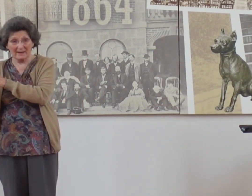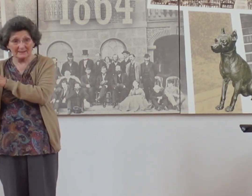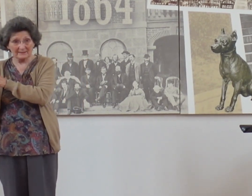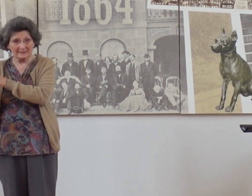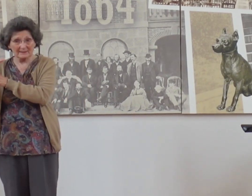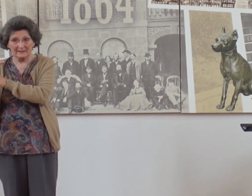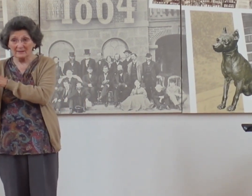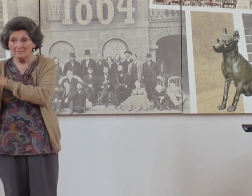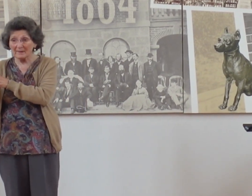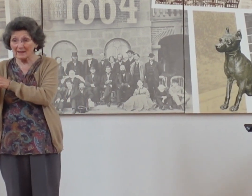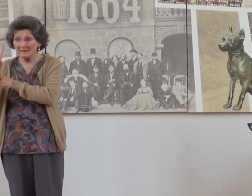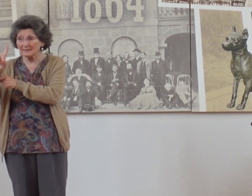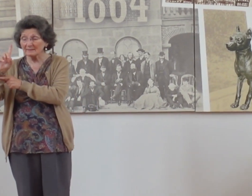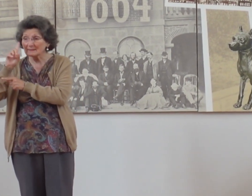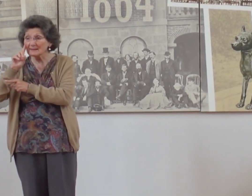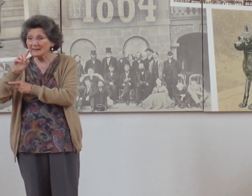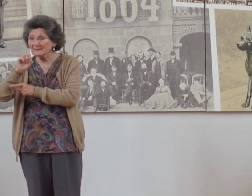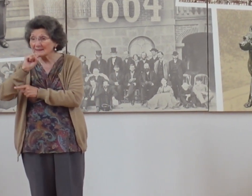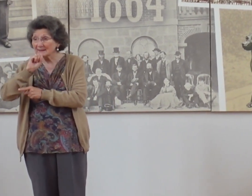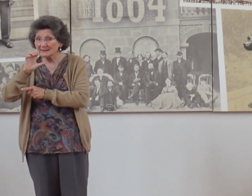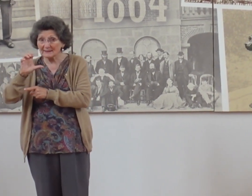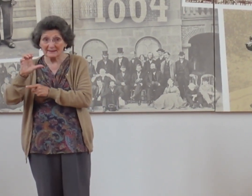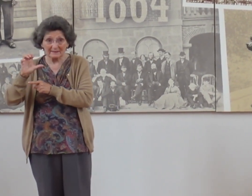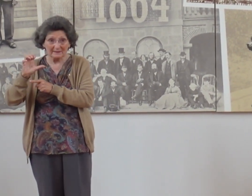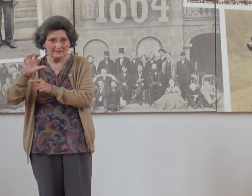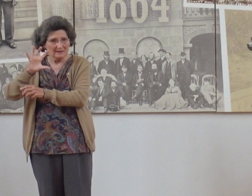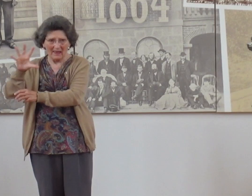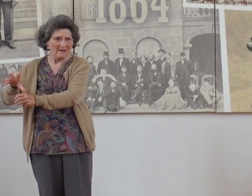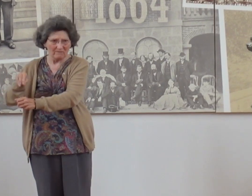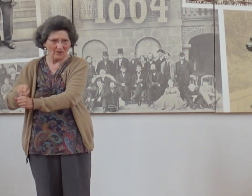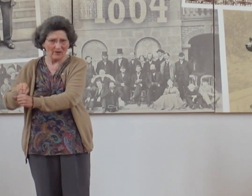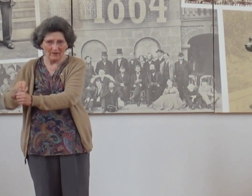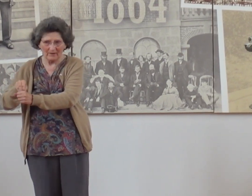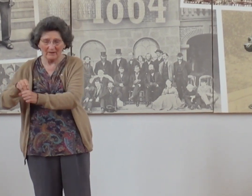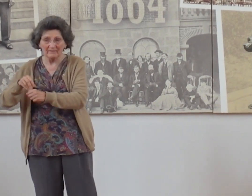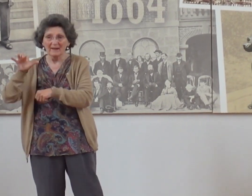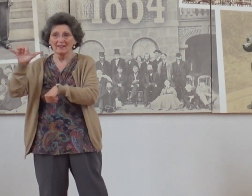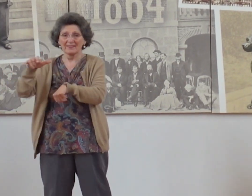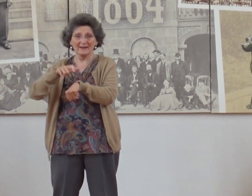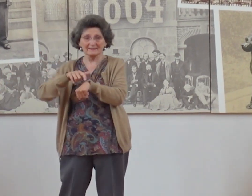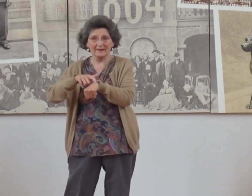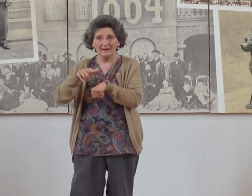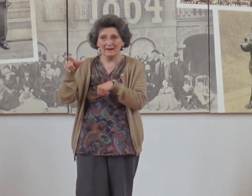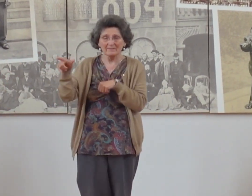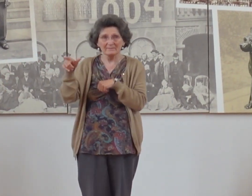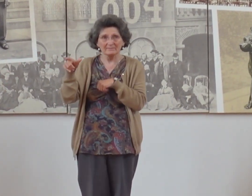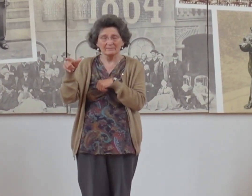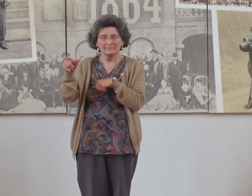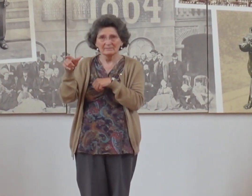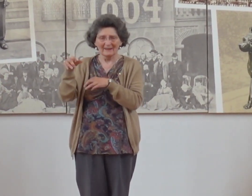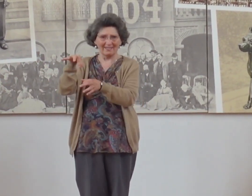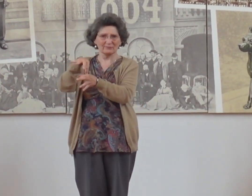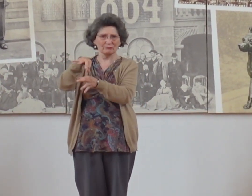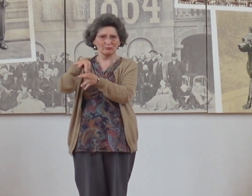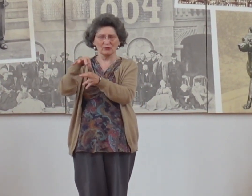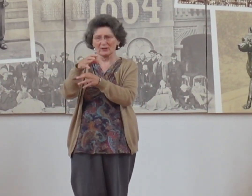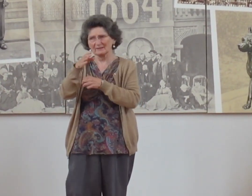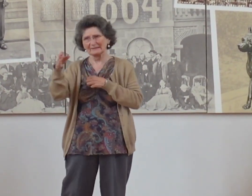2018, Nancy was involved with the Maryland Senior Citizen Association. She was heavily involved with that group.